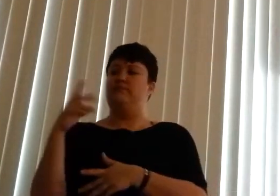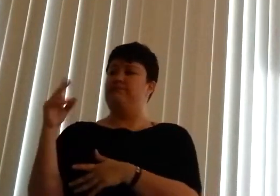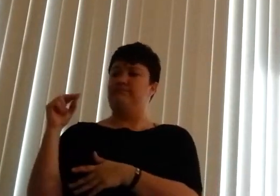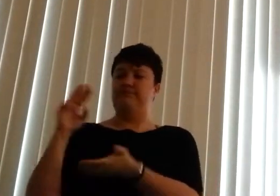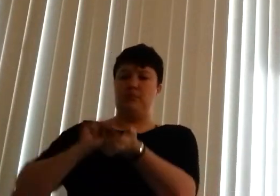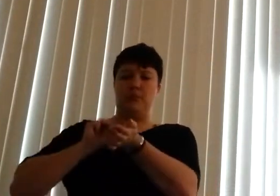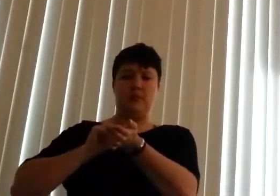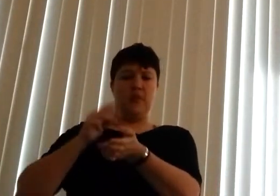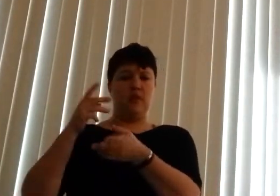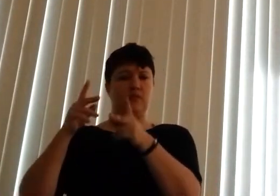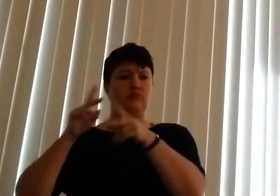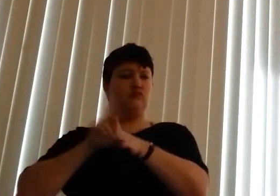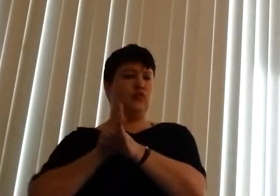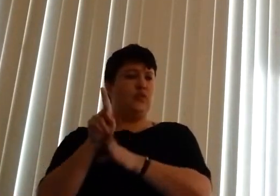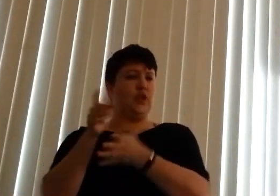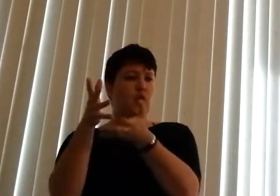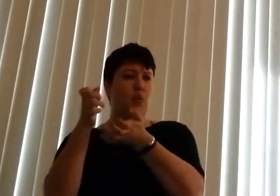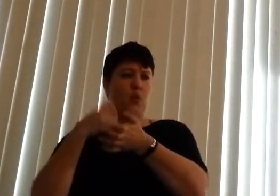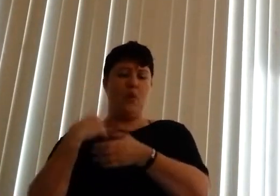away.